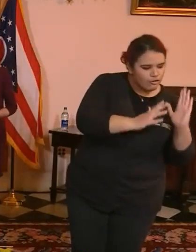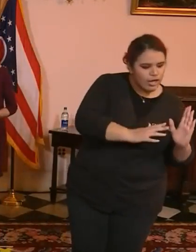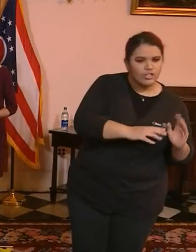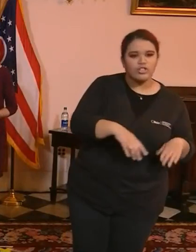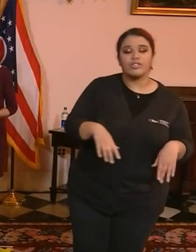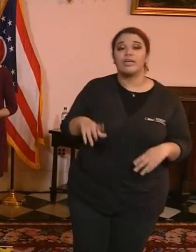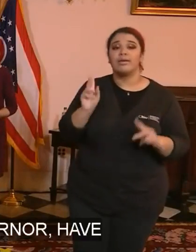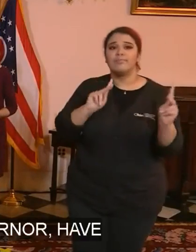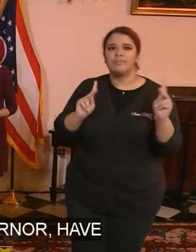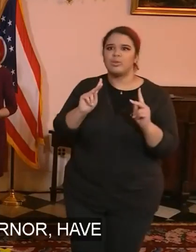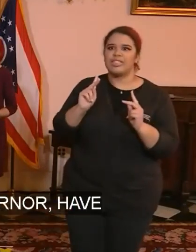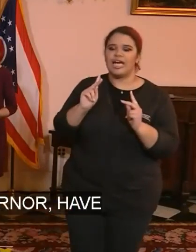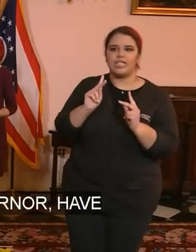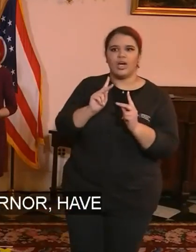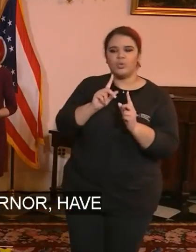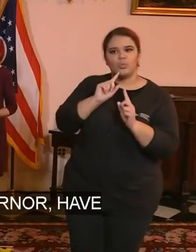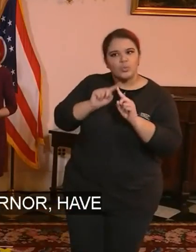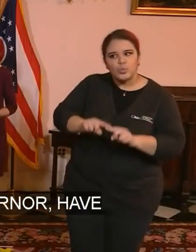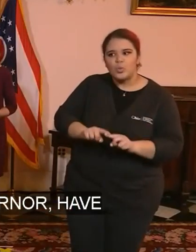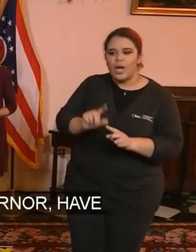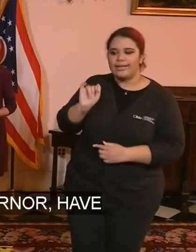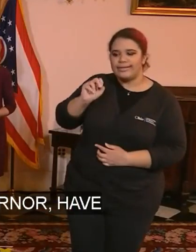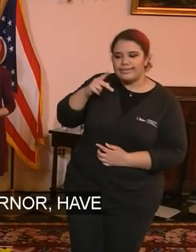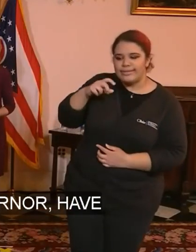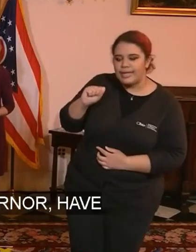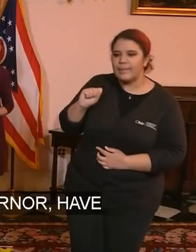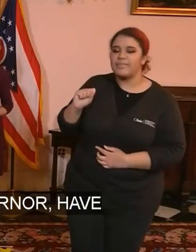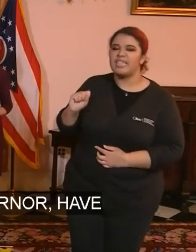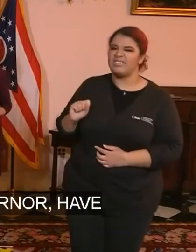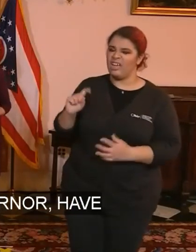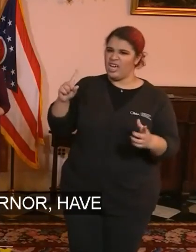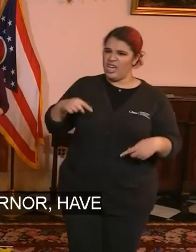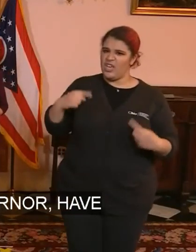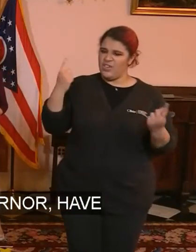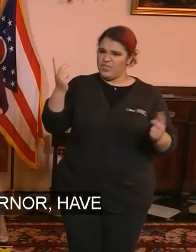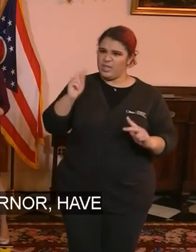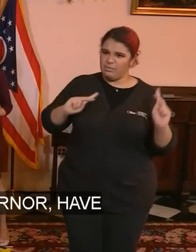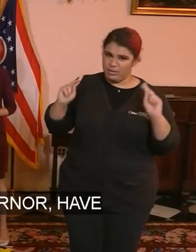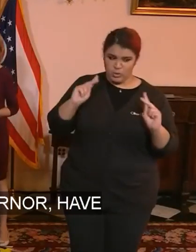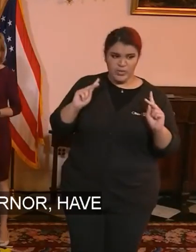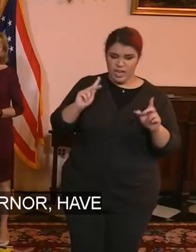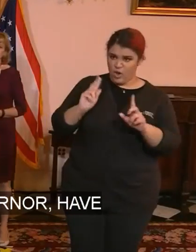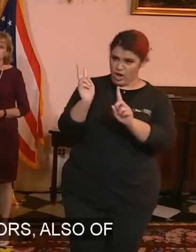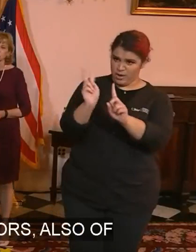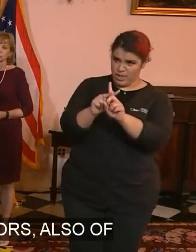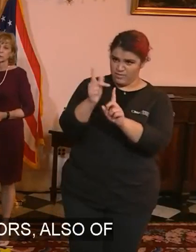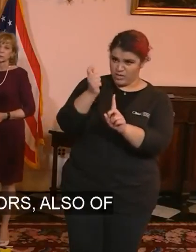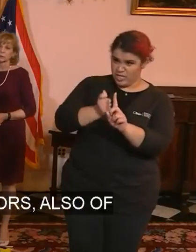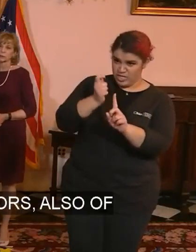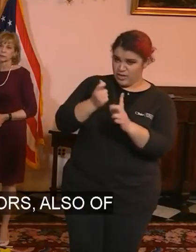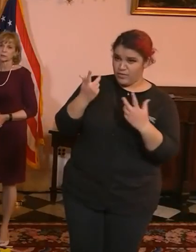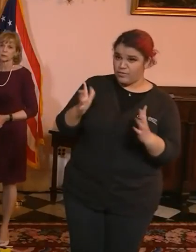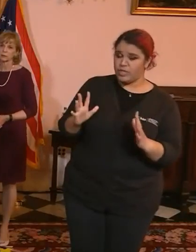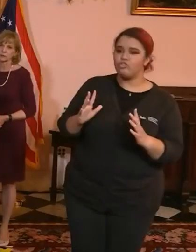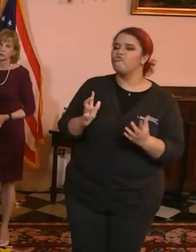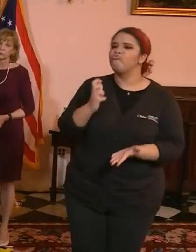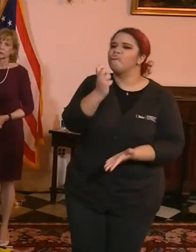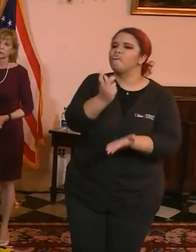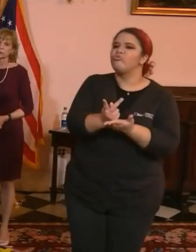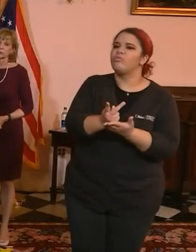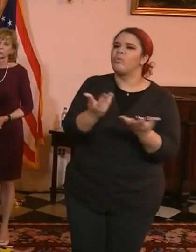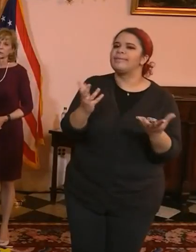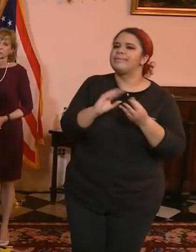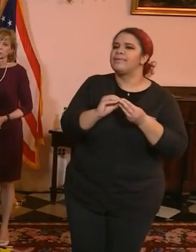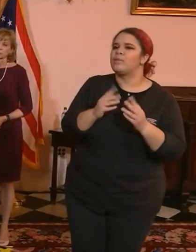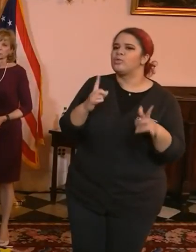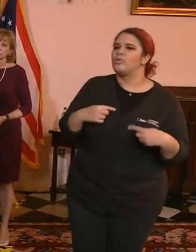78,000 people who have applied for unemployment, do you have any data on how many of those have been approved? I don't have data on the approval. I'll ask the